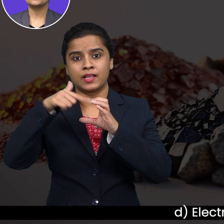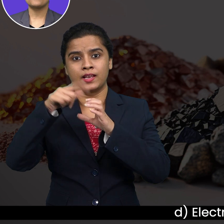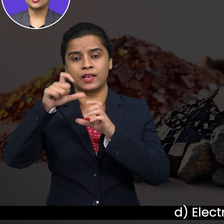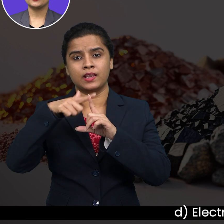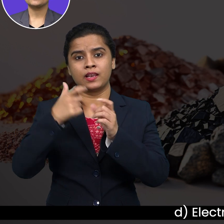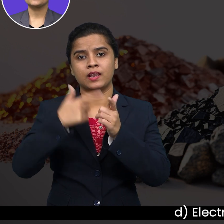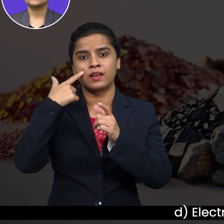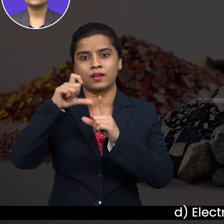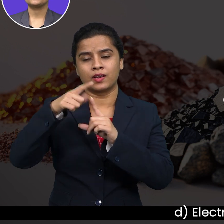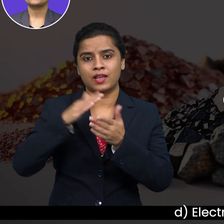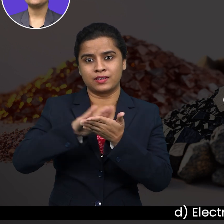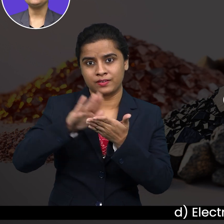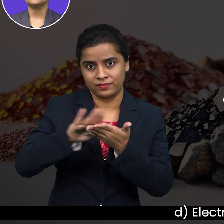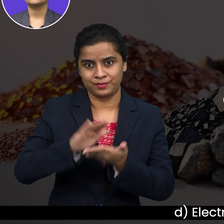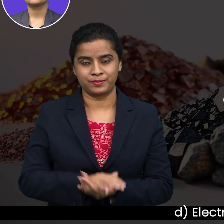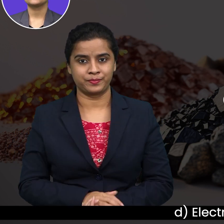Electrolytic refining.